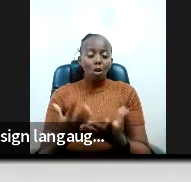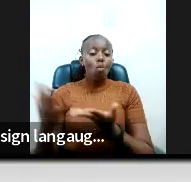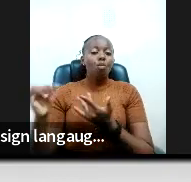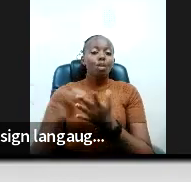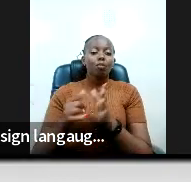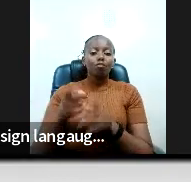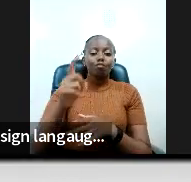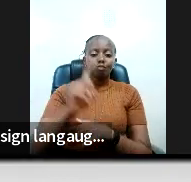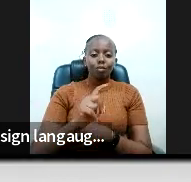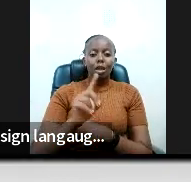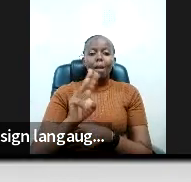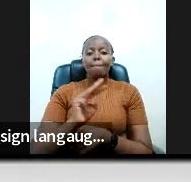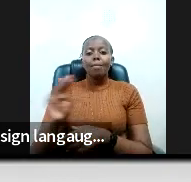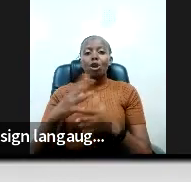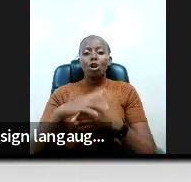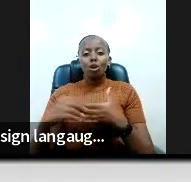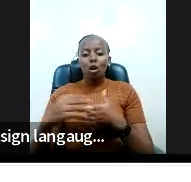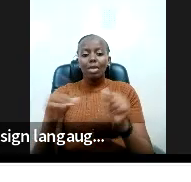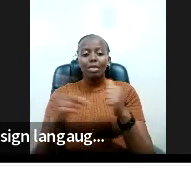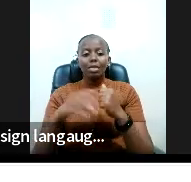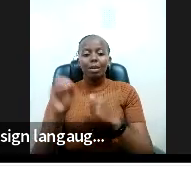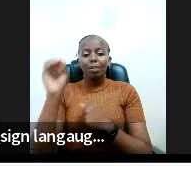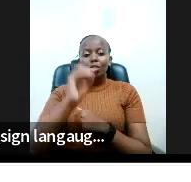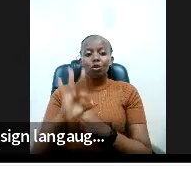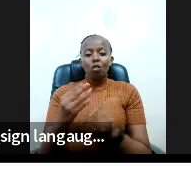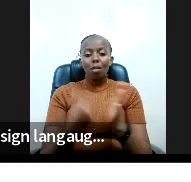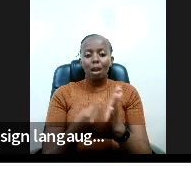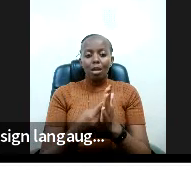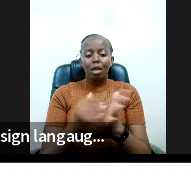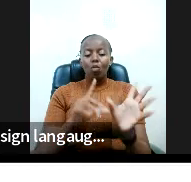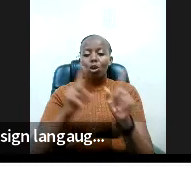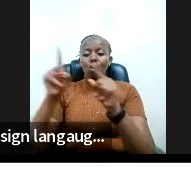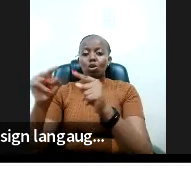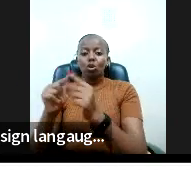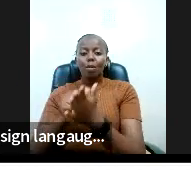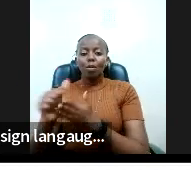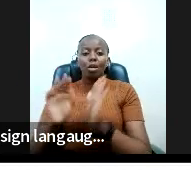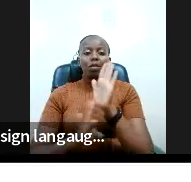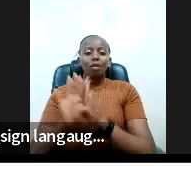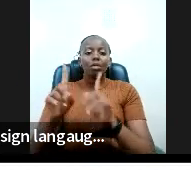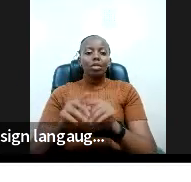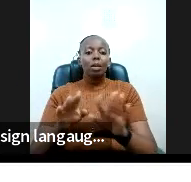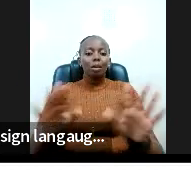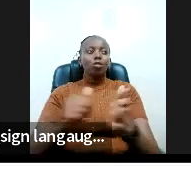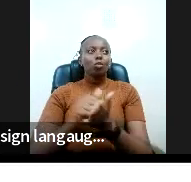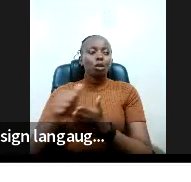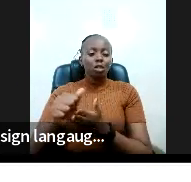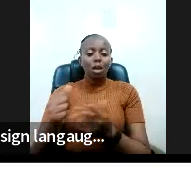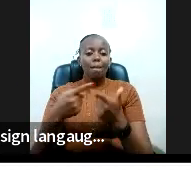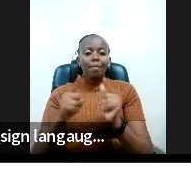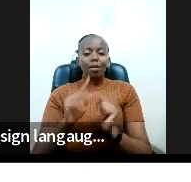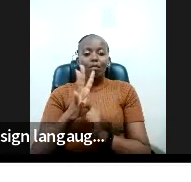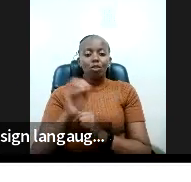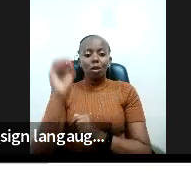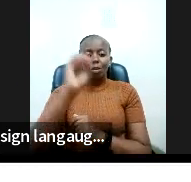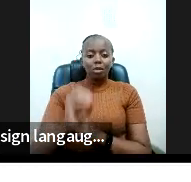$1 million. 60% of the funds will go towards product development and mass production, while 40%